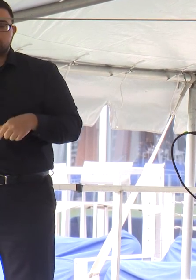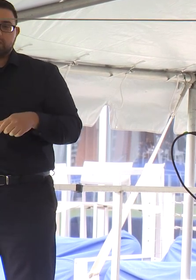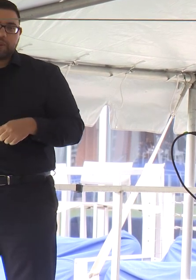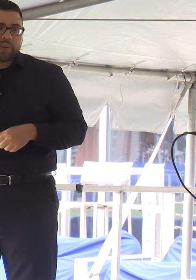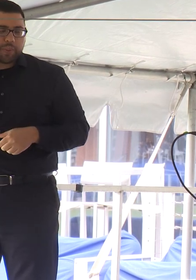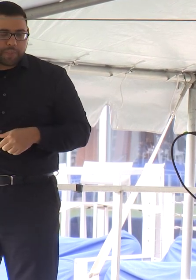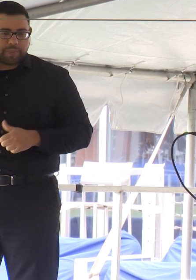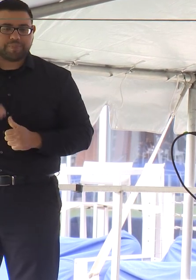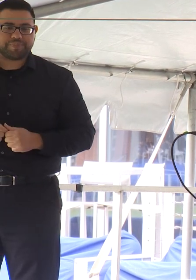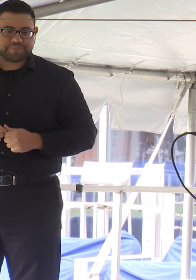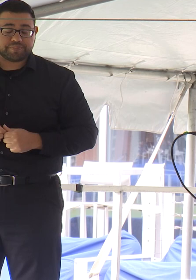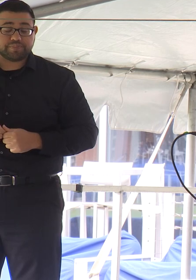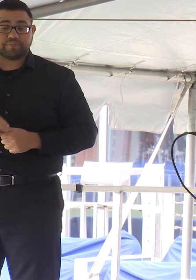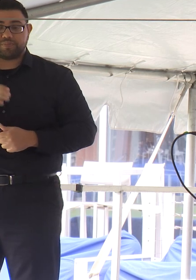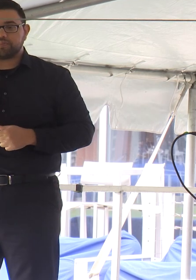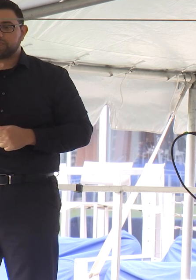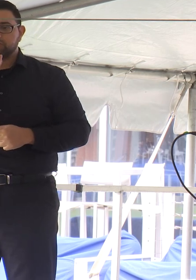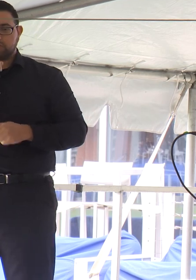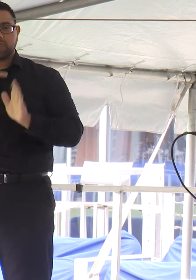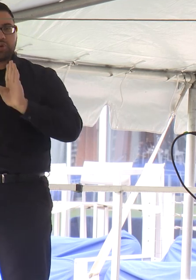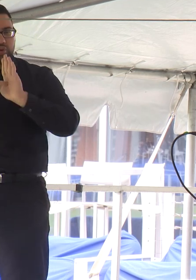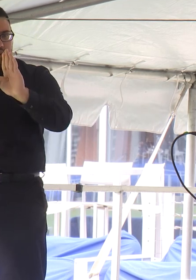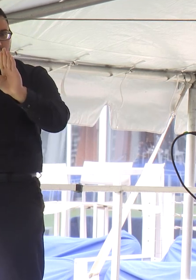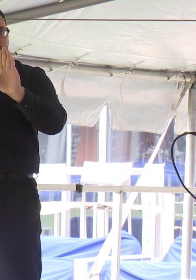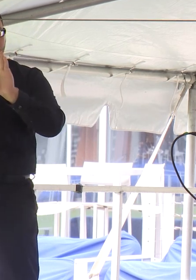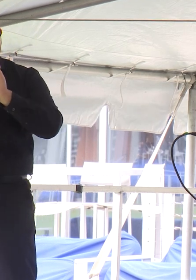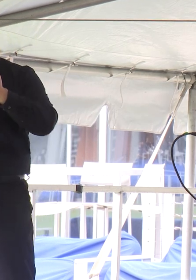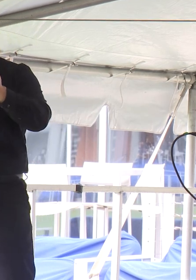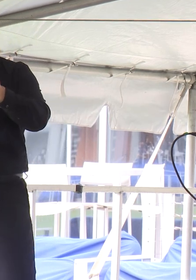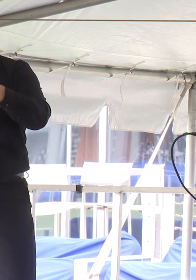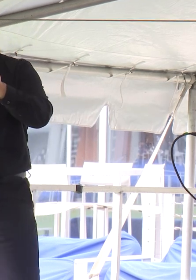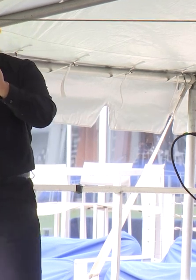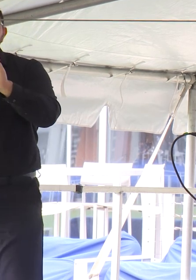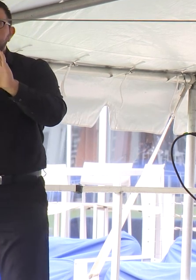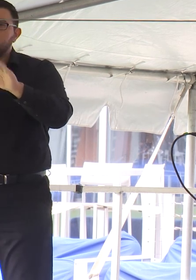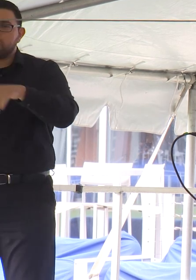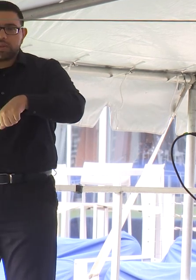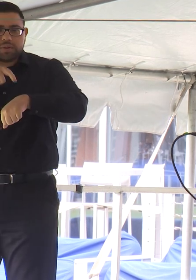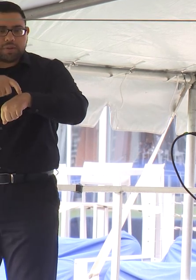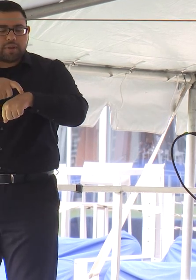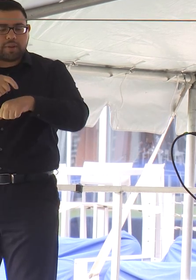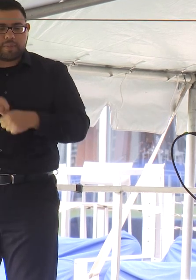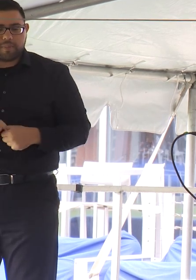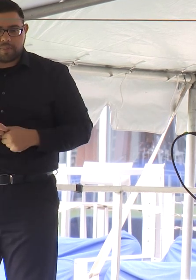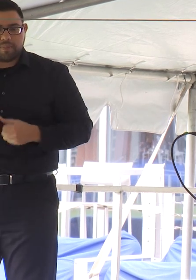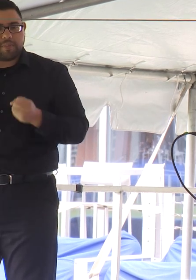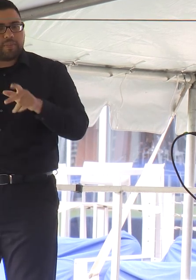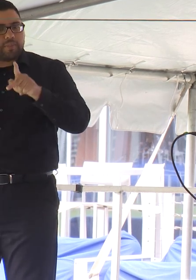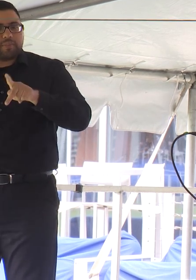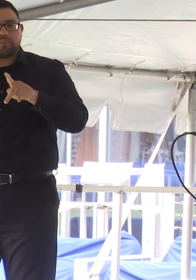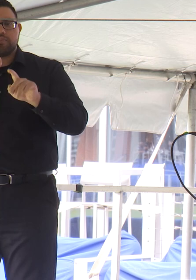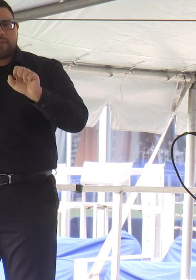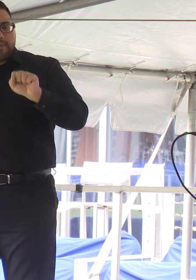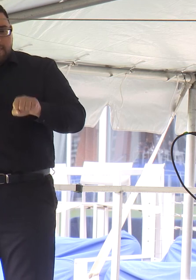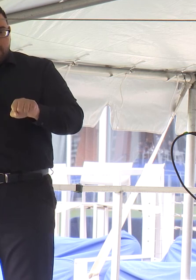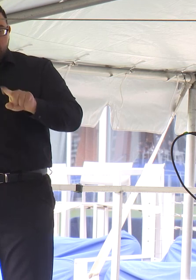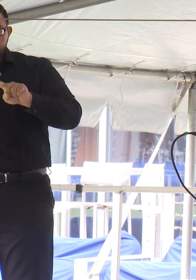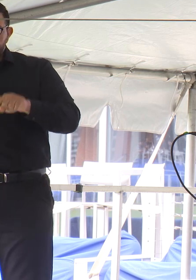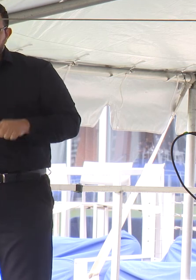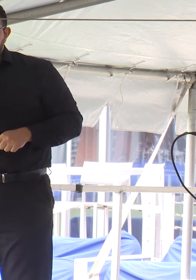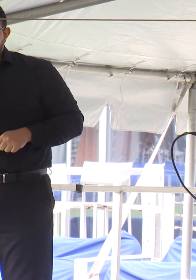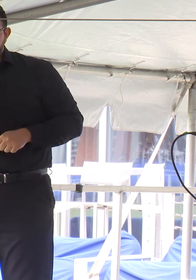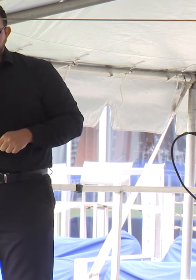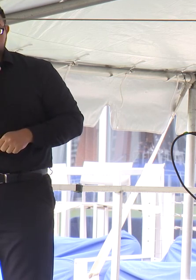home, and they really show it. And they show it all the time. And there's many people that can, but the